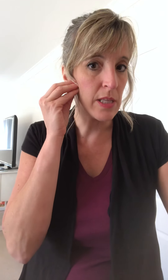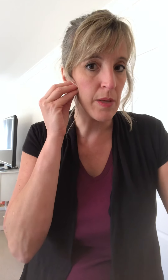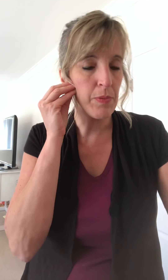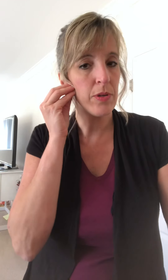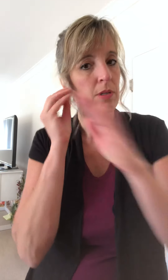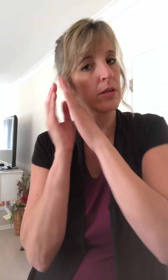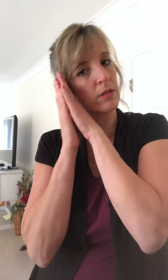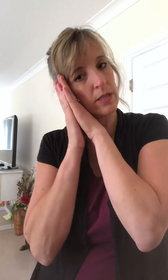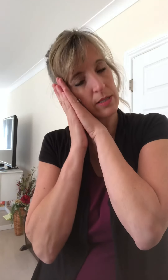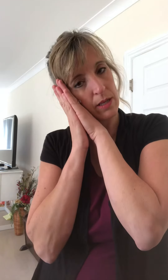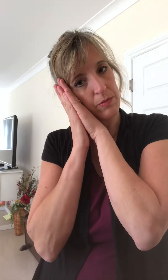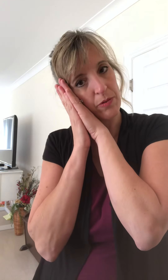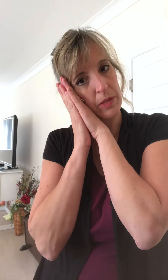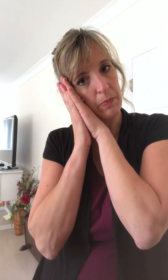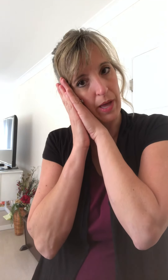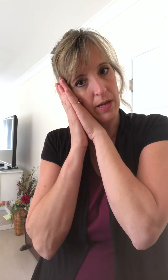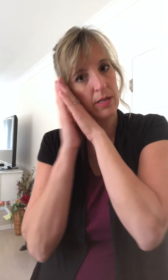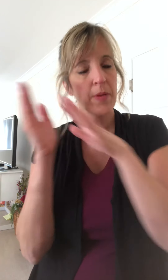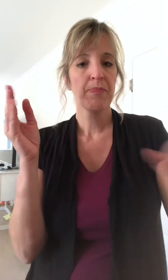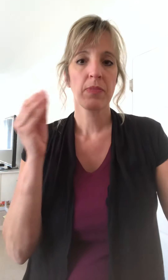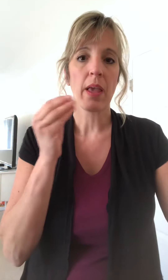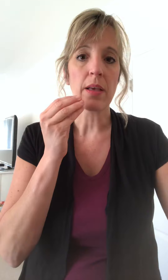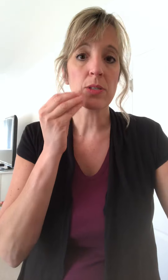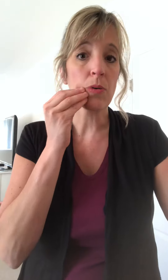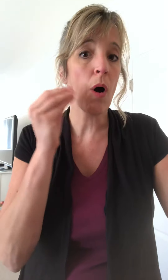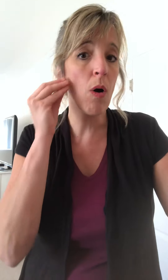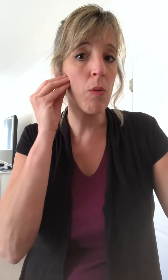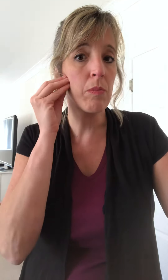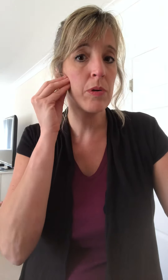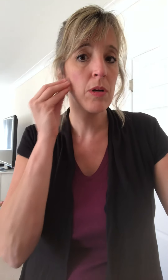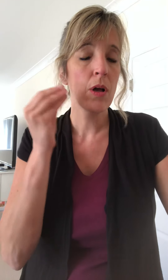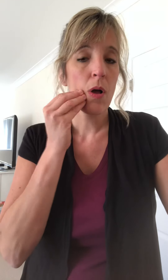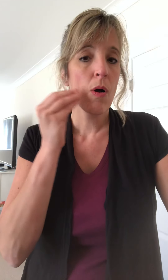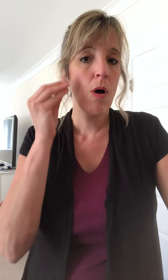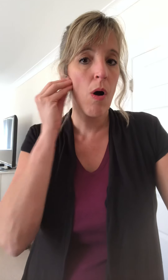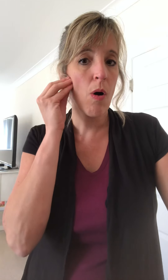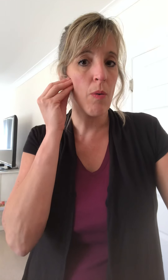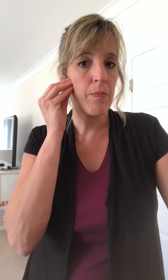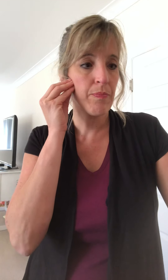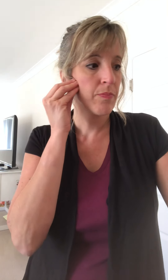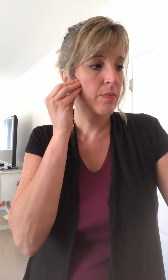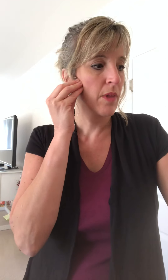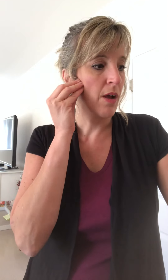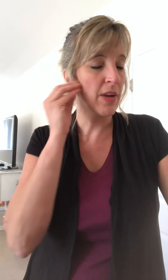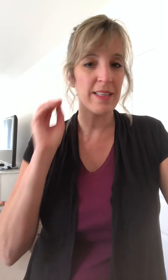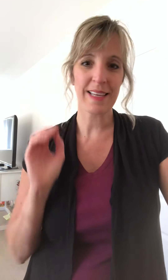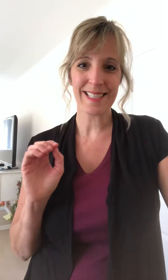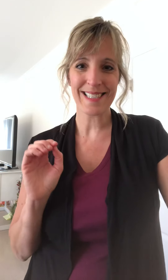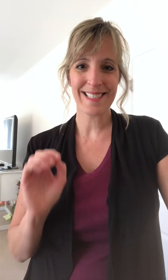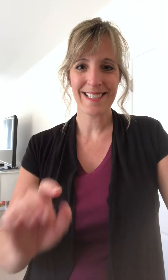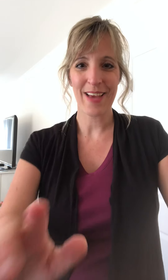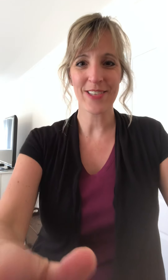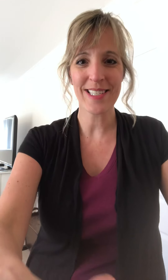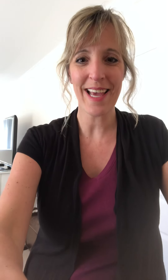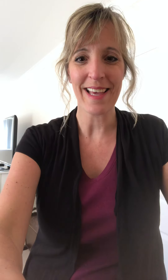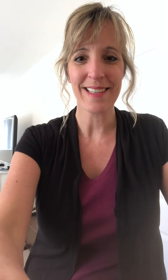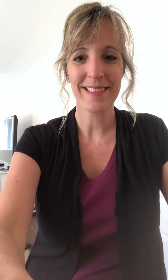sleep. You know, this comes from like bed. Okay, so home, home. All right, that's it. Have a good day.